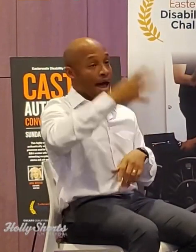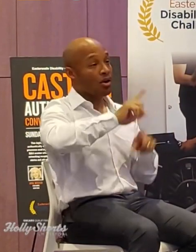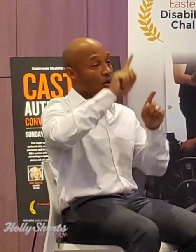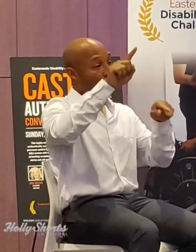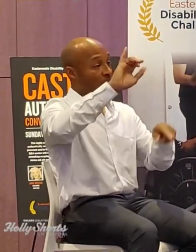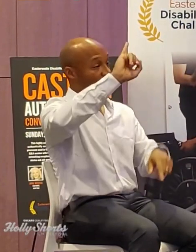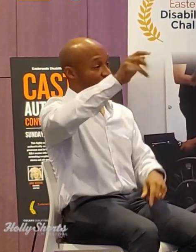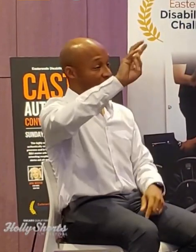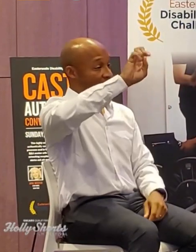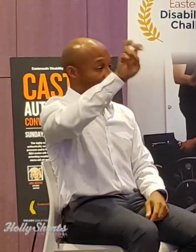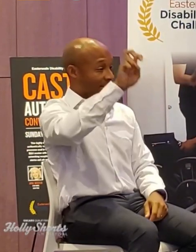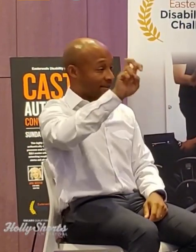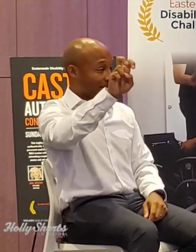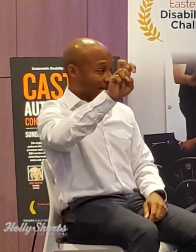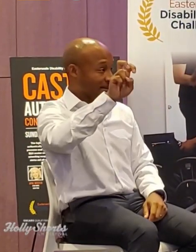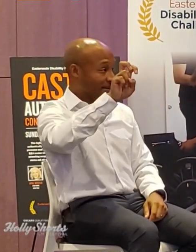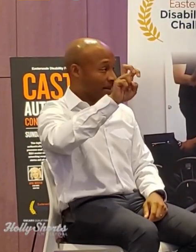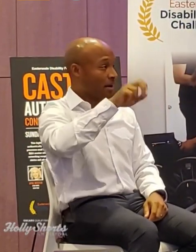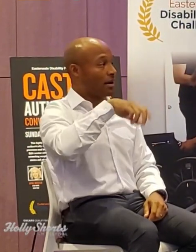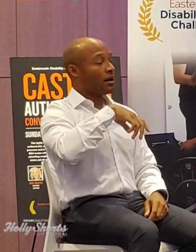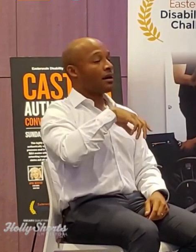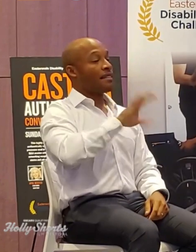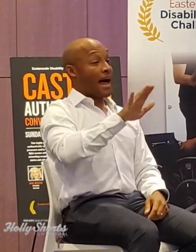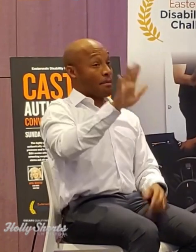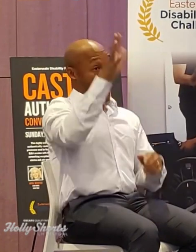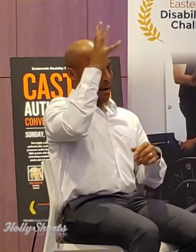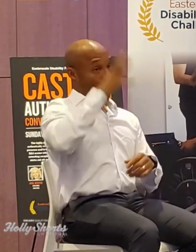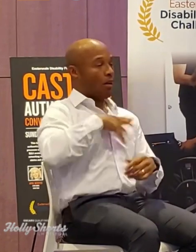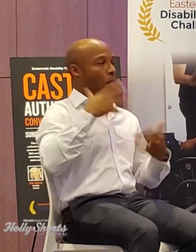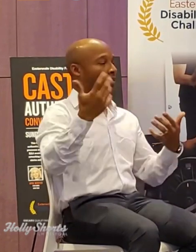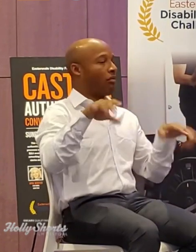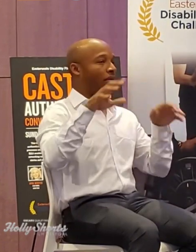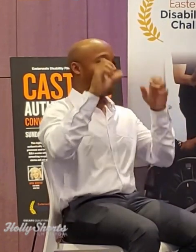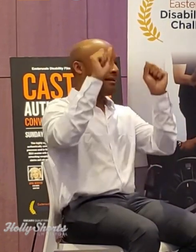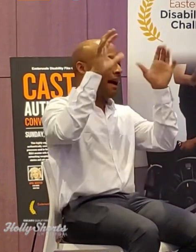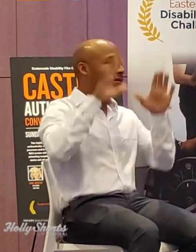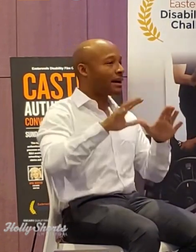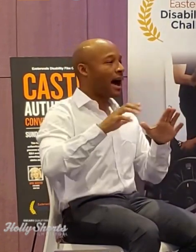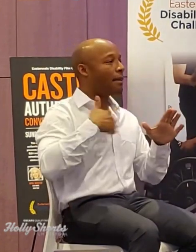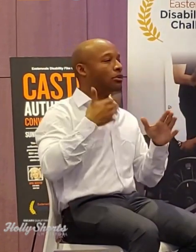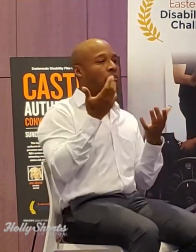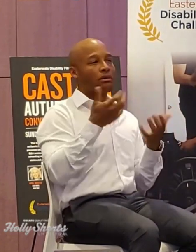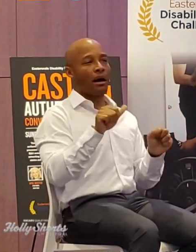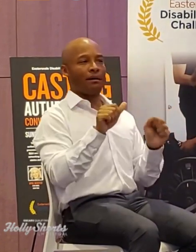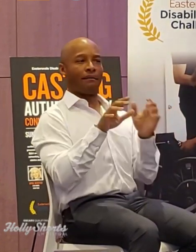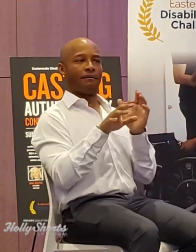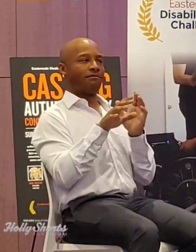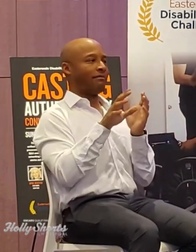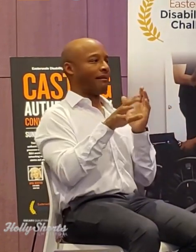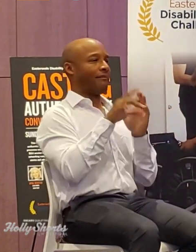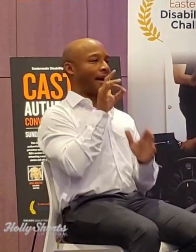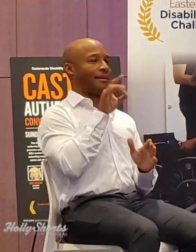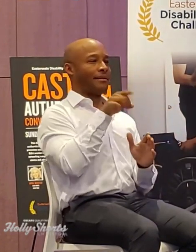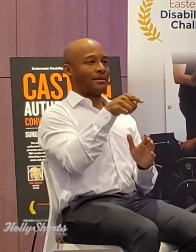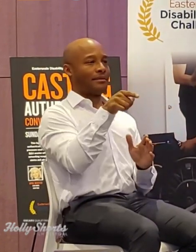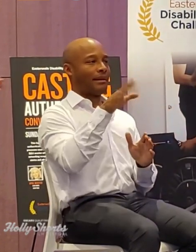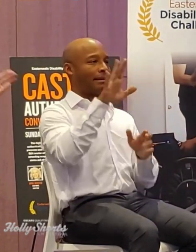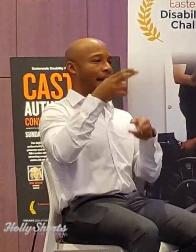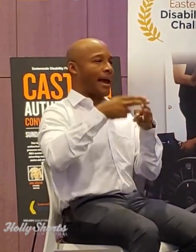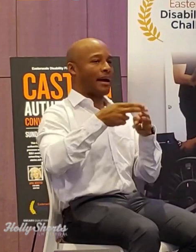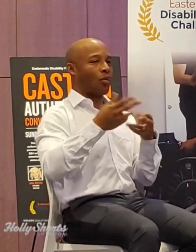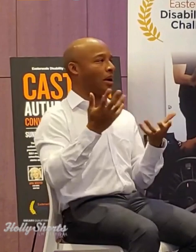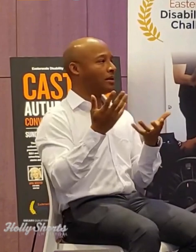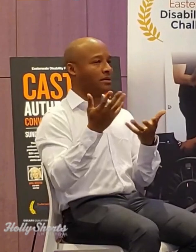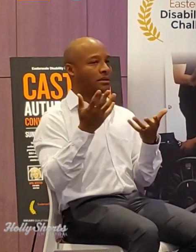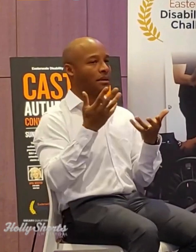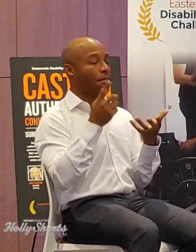guy is, like, fantastic. And I've been trying to find out what his name is, because his energy was so great. And I've done